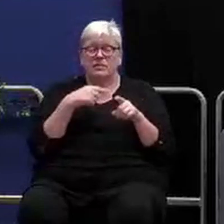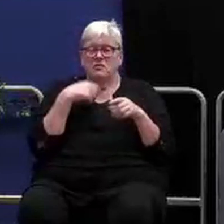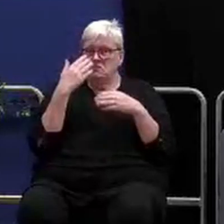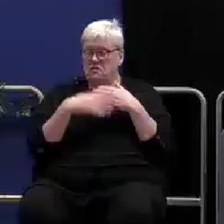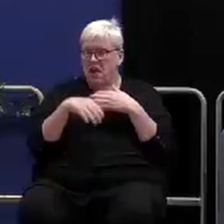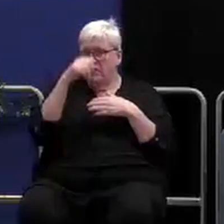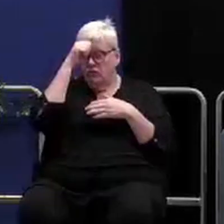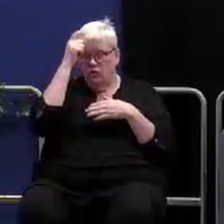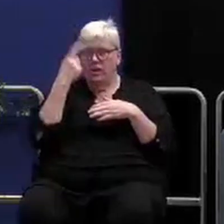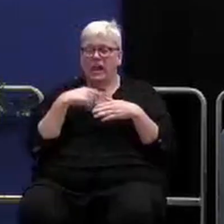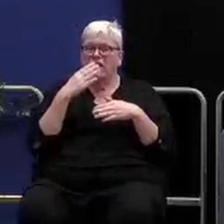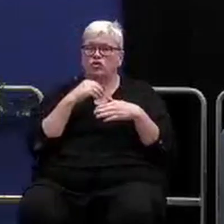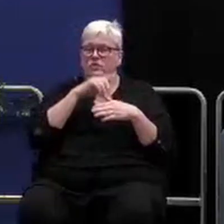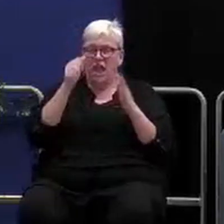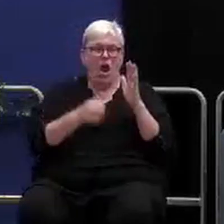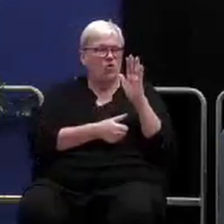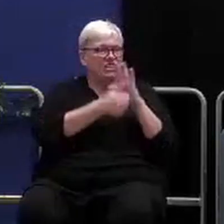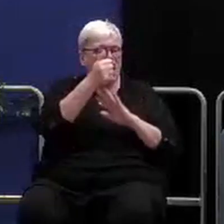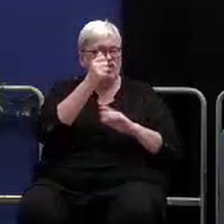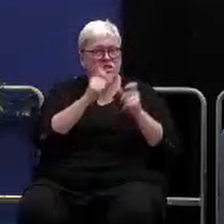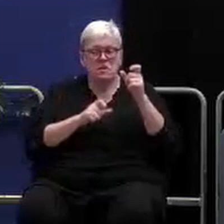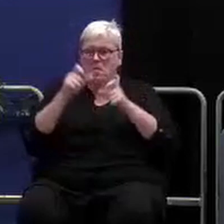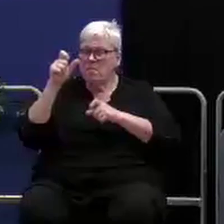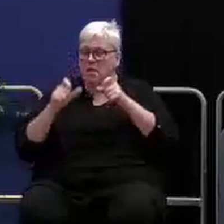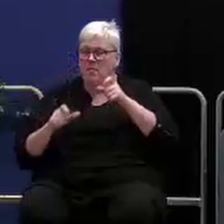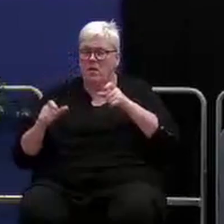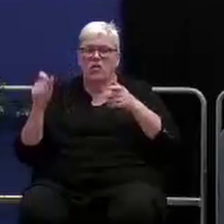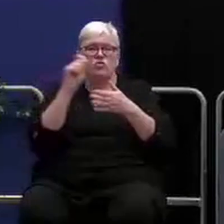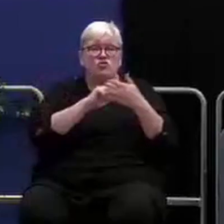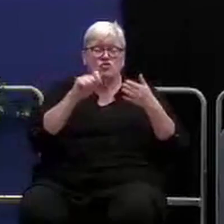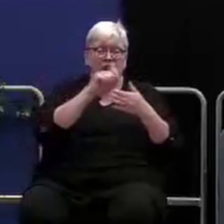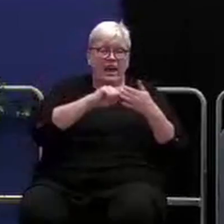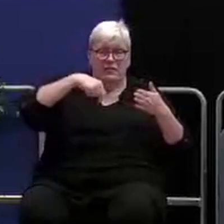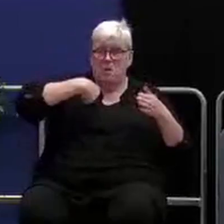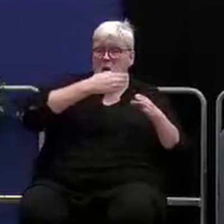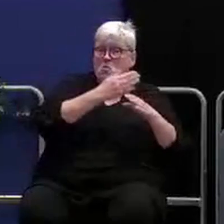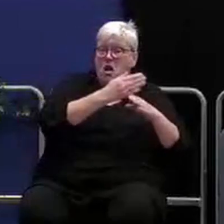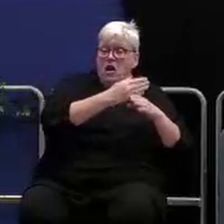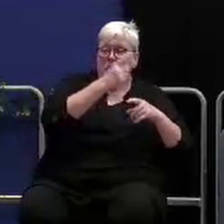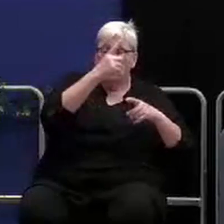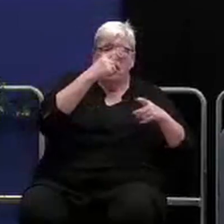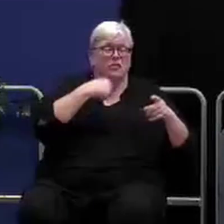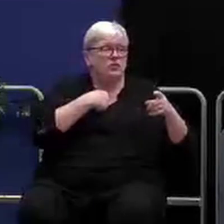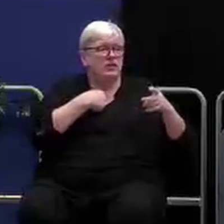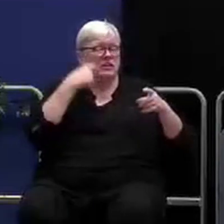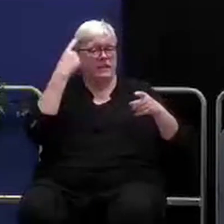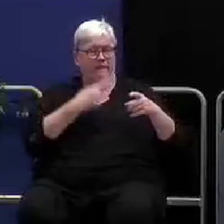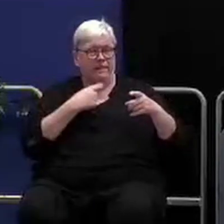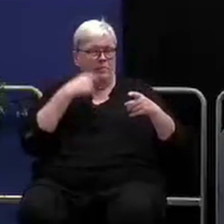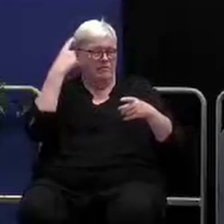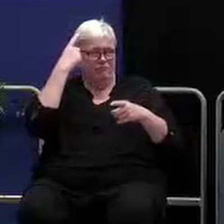we could use our skills as people who do kind of write for a living, but tend not to think of ourselves as